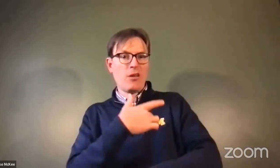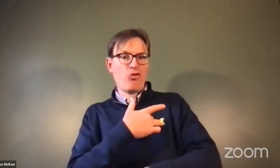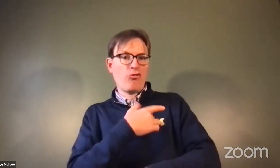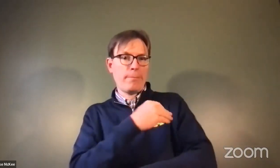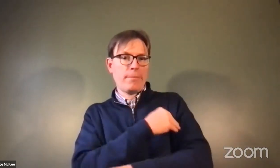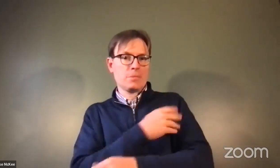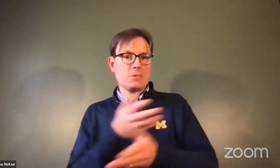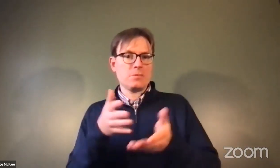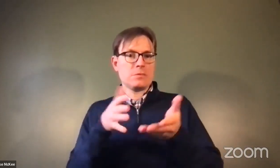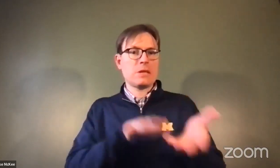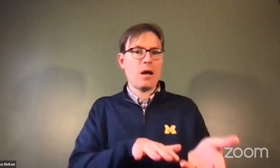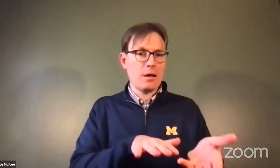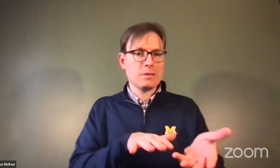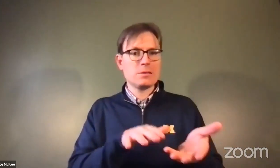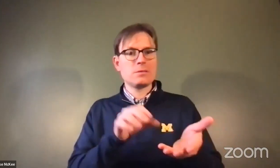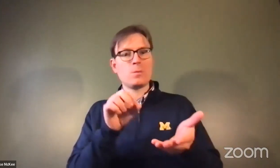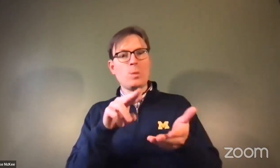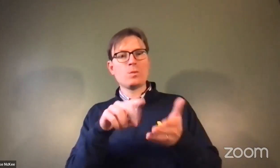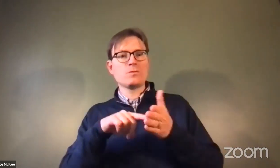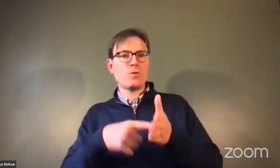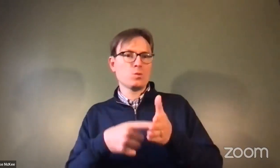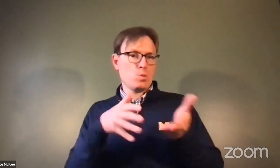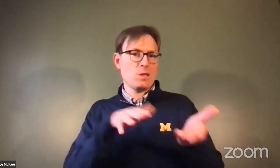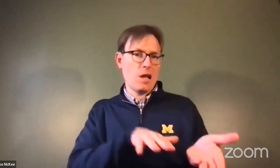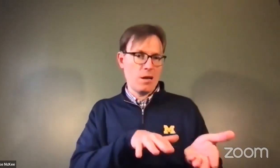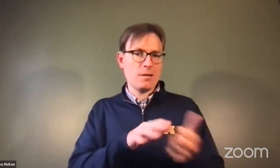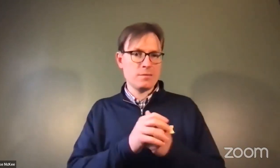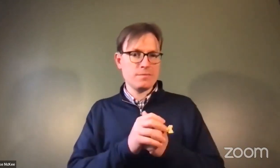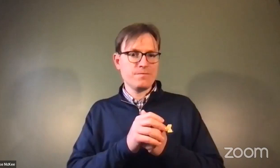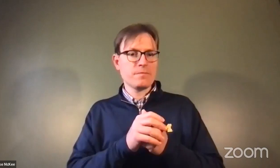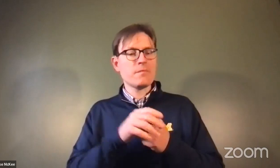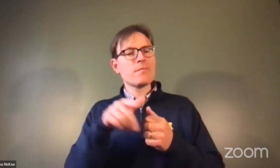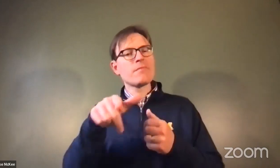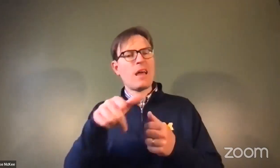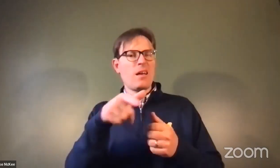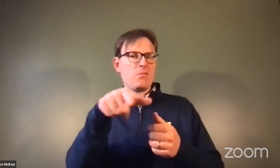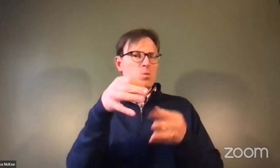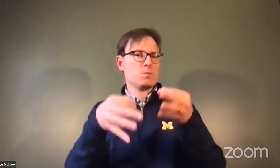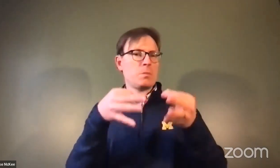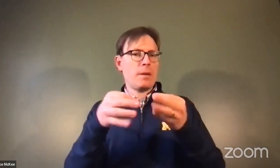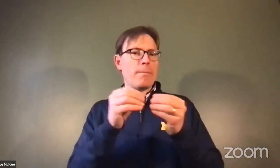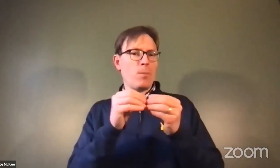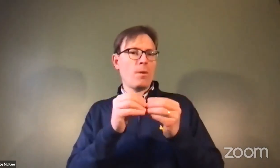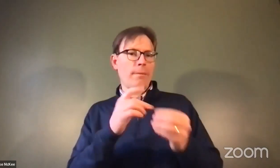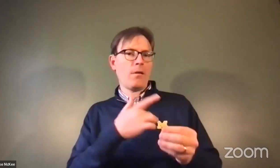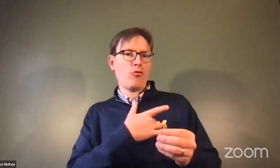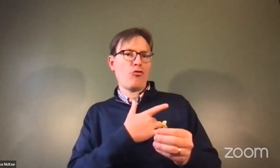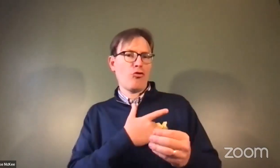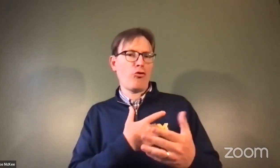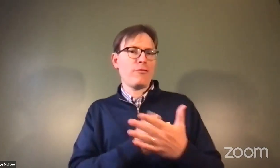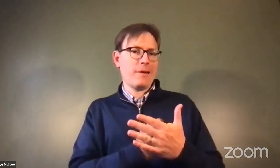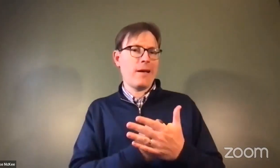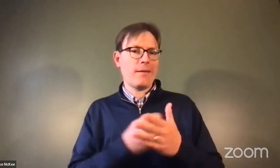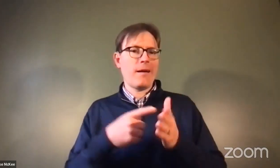the muscle. And when not enough blood feeds the muscle over time, that heart muscle or that muscle